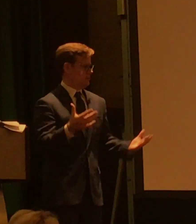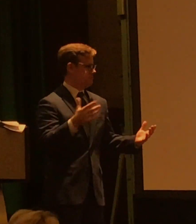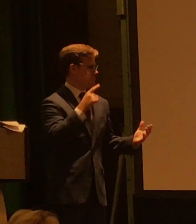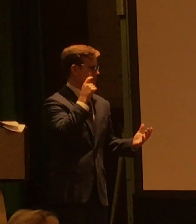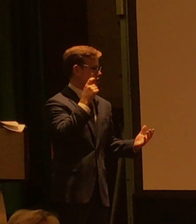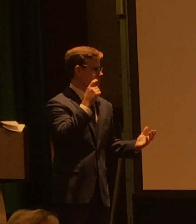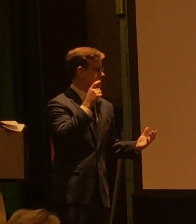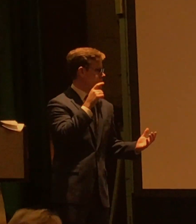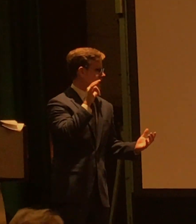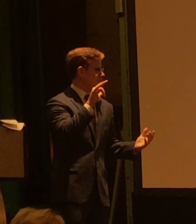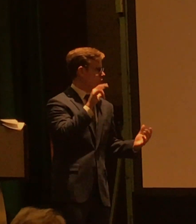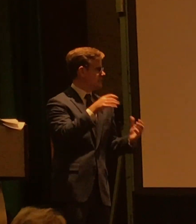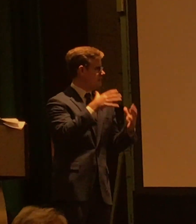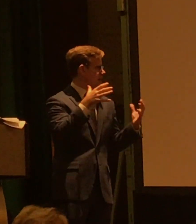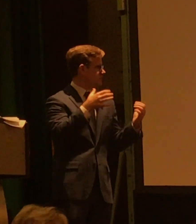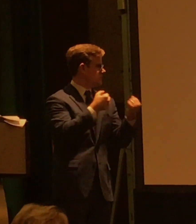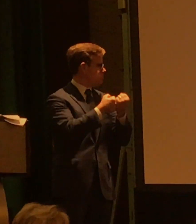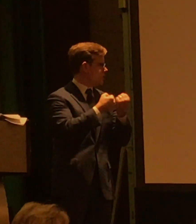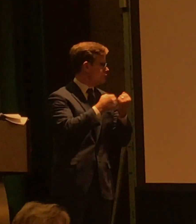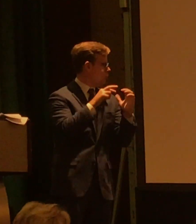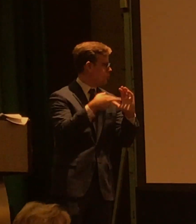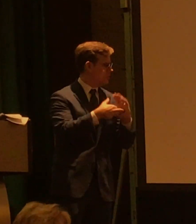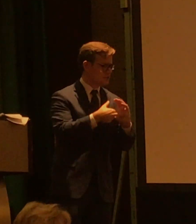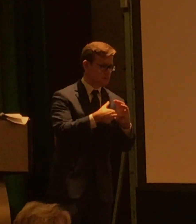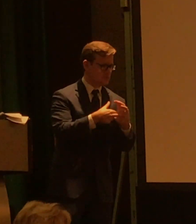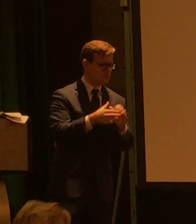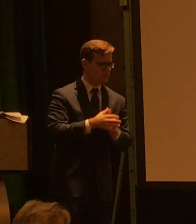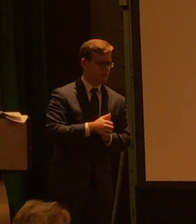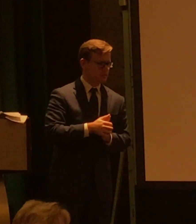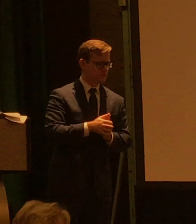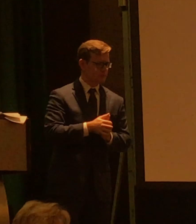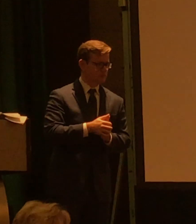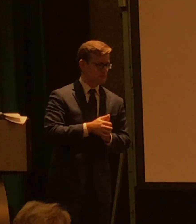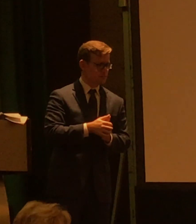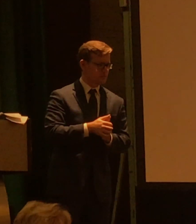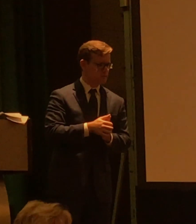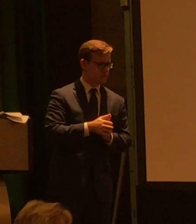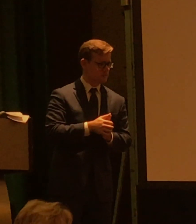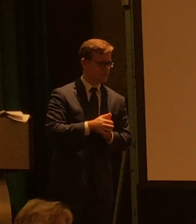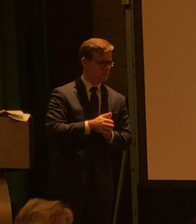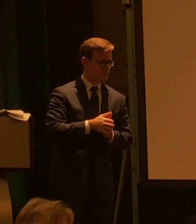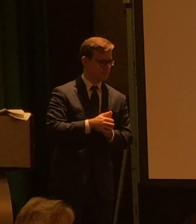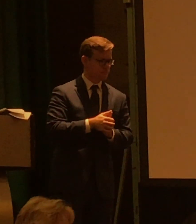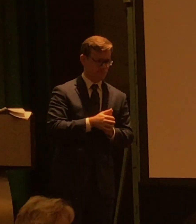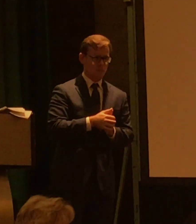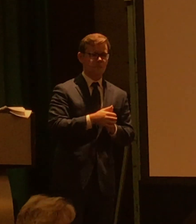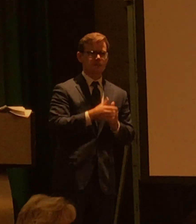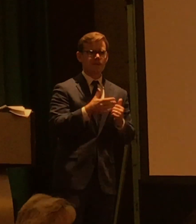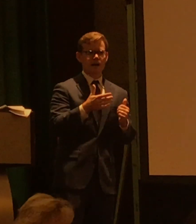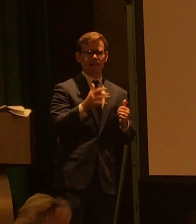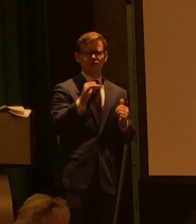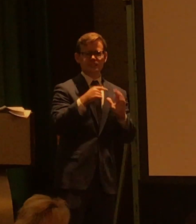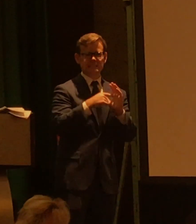to then do this demonstration underneath the auspices of the Air Force.